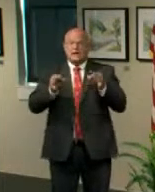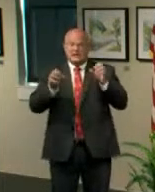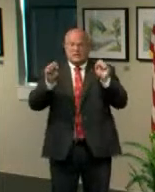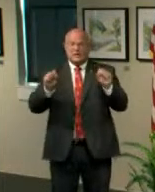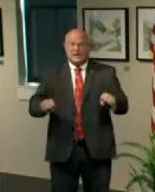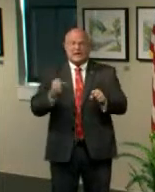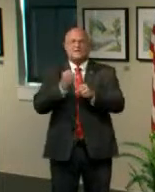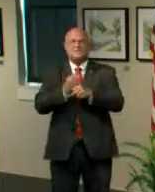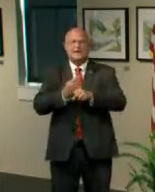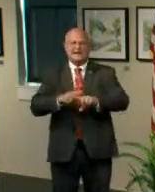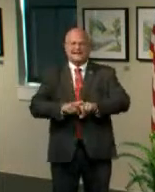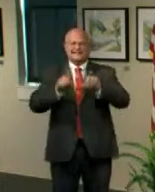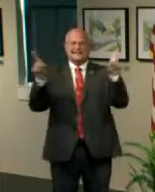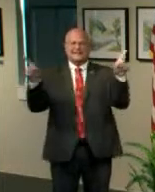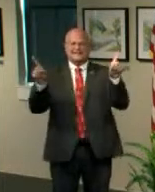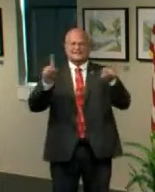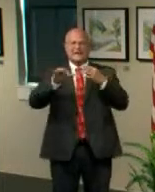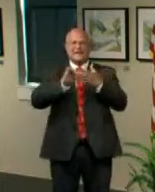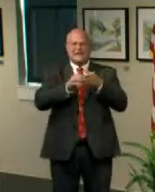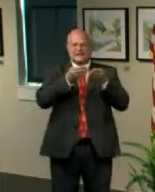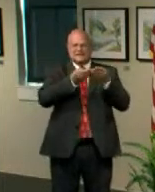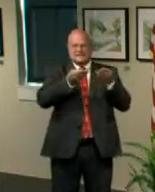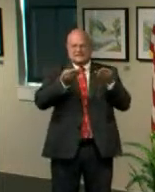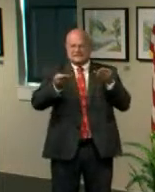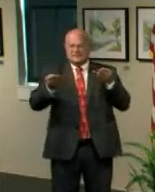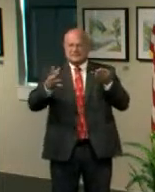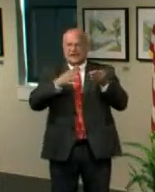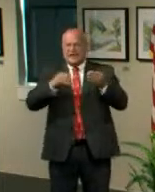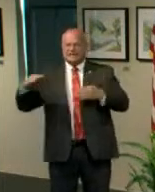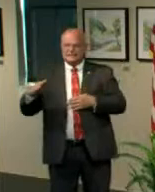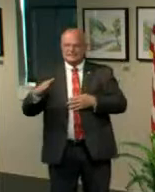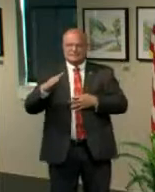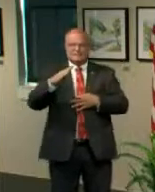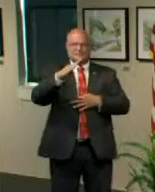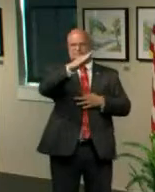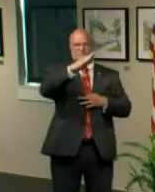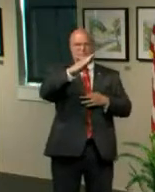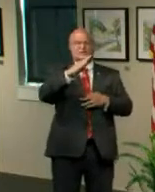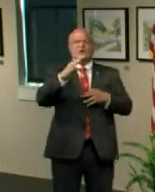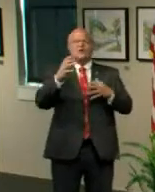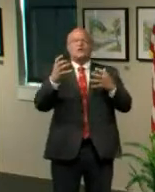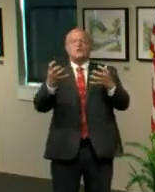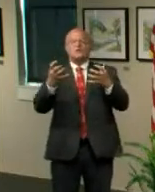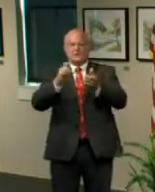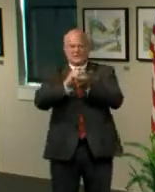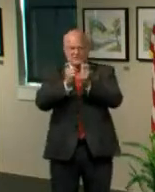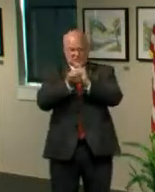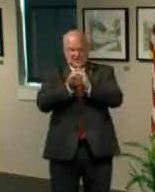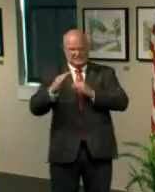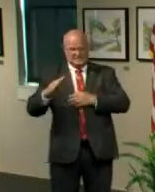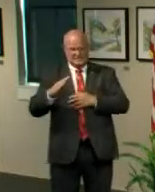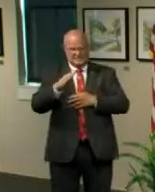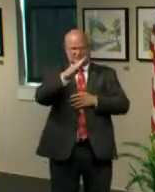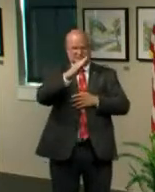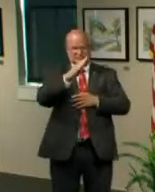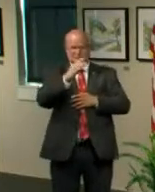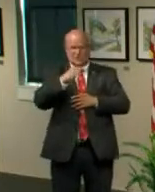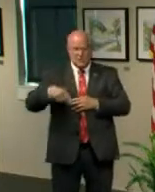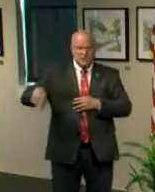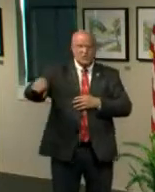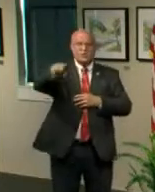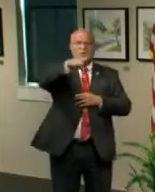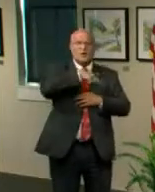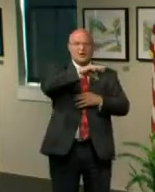then we make a difference in terms of that trajectory. And that's our responsibility. Everybody has a part to